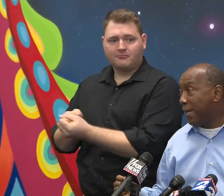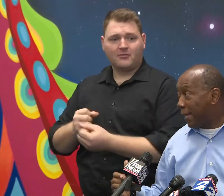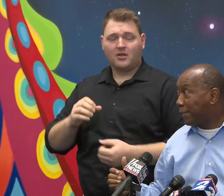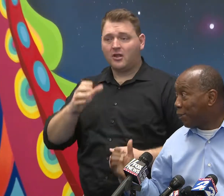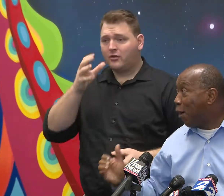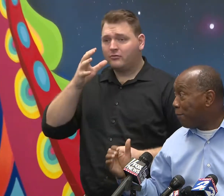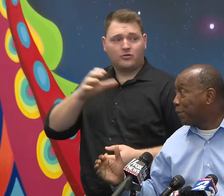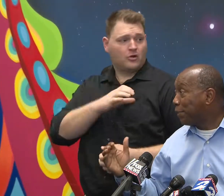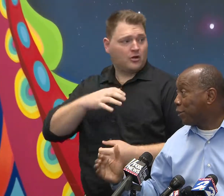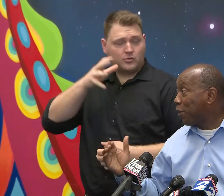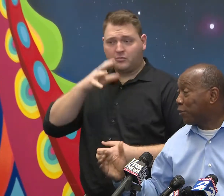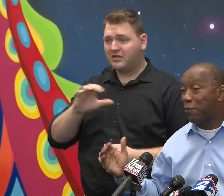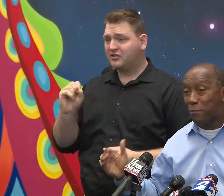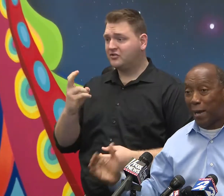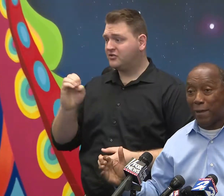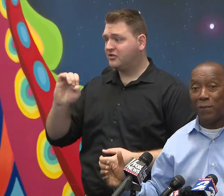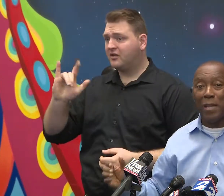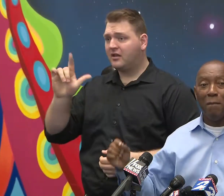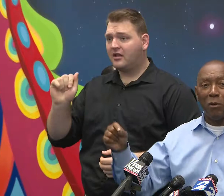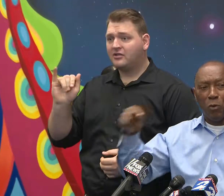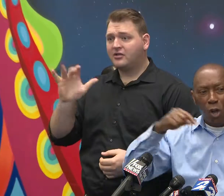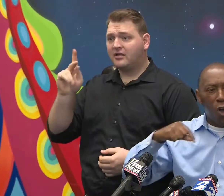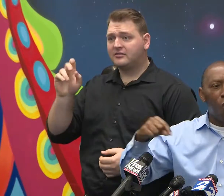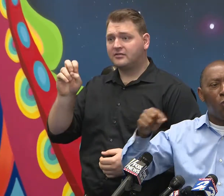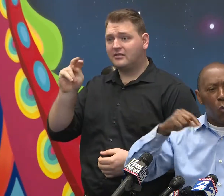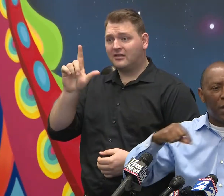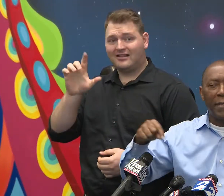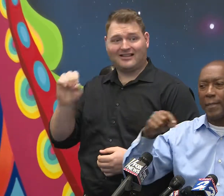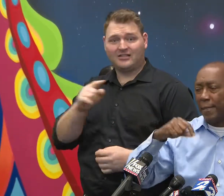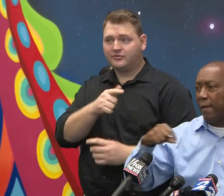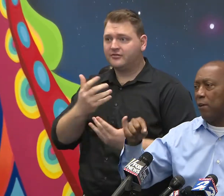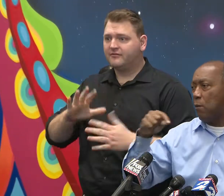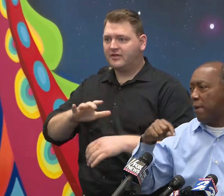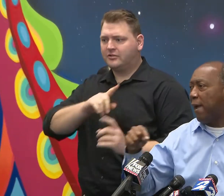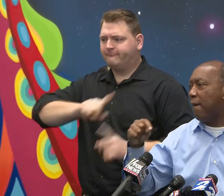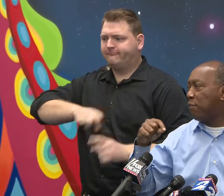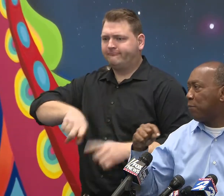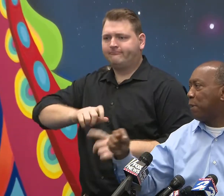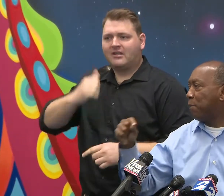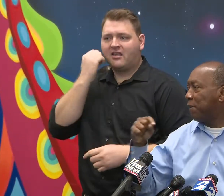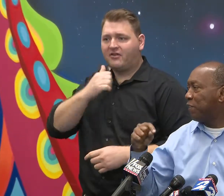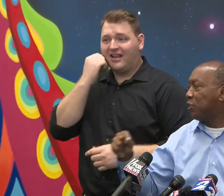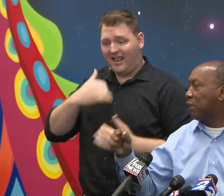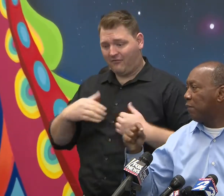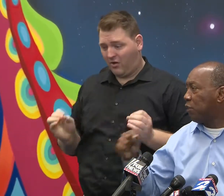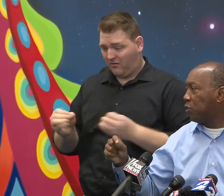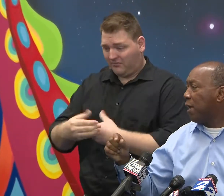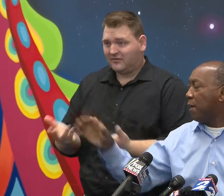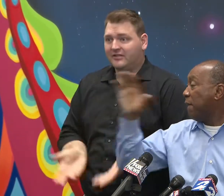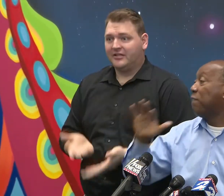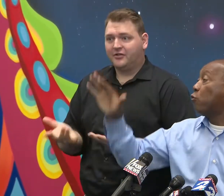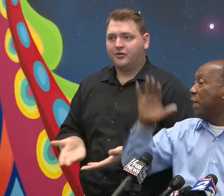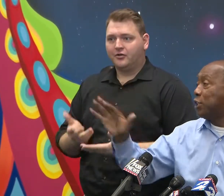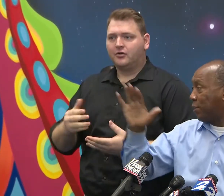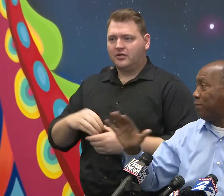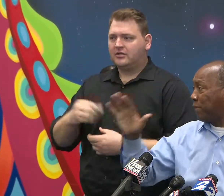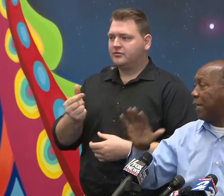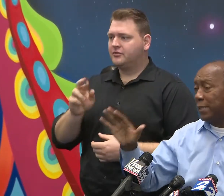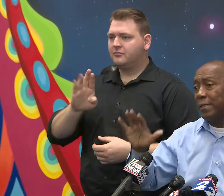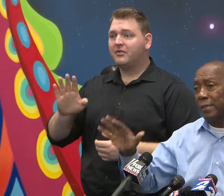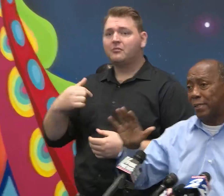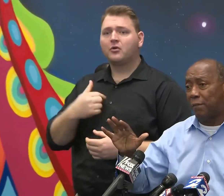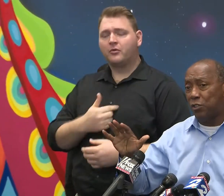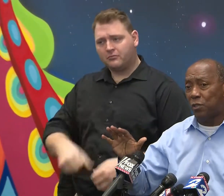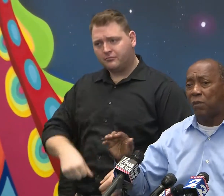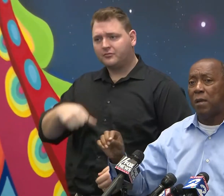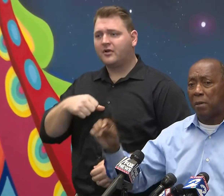every day, has an office at the George R. Brown, but we're all working together on behalf of the people in the city of Houston, in the region, not